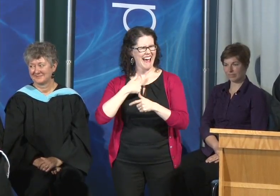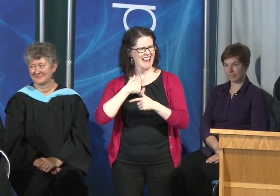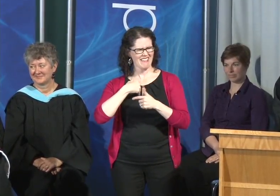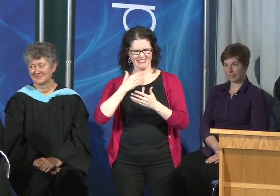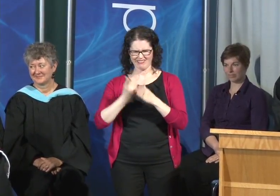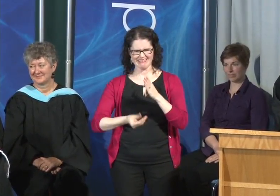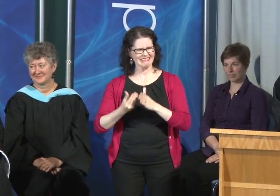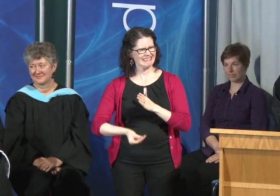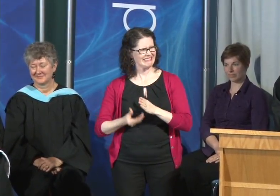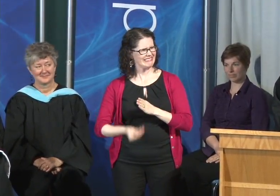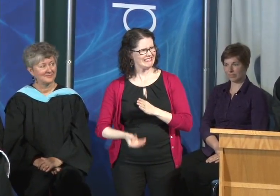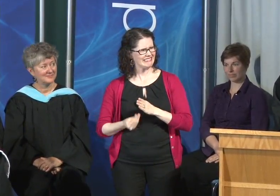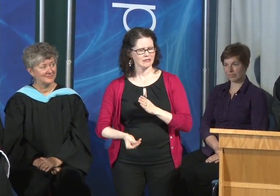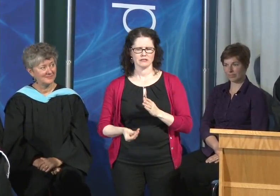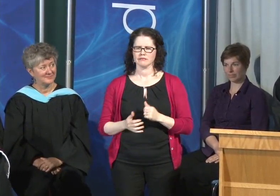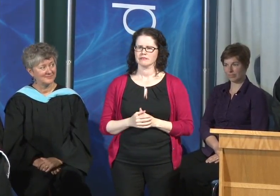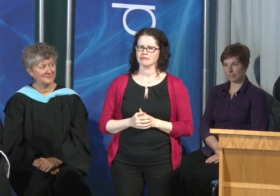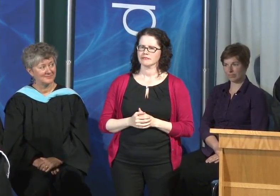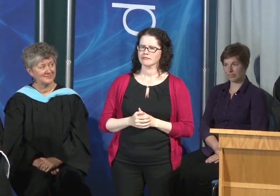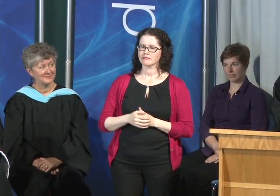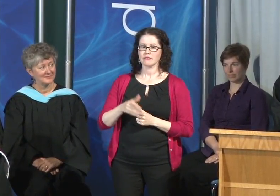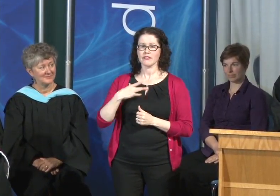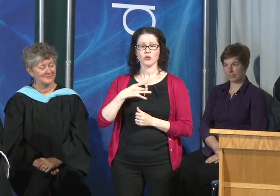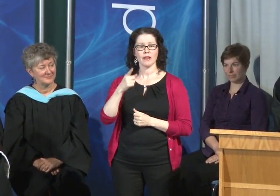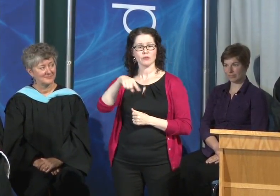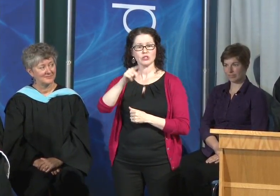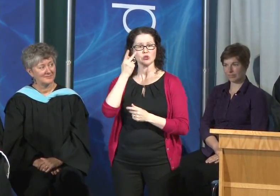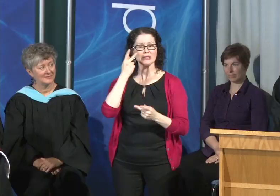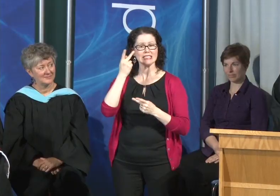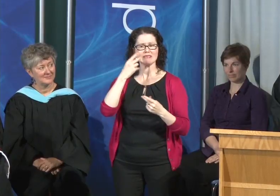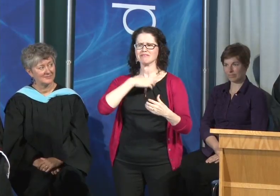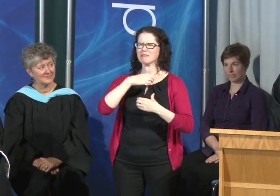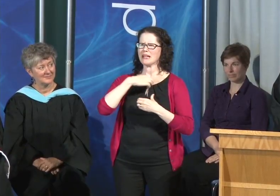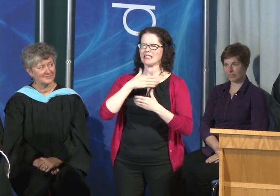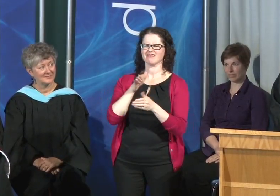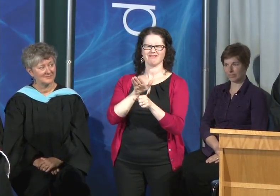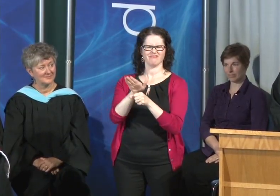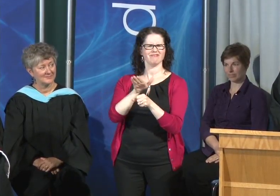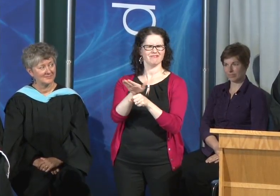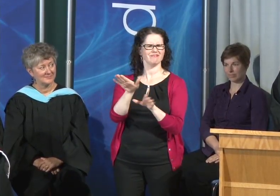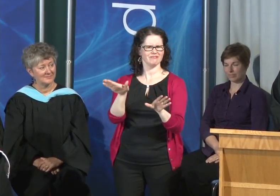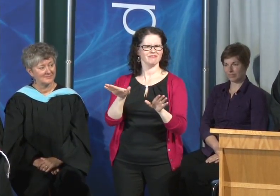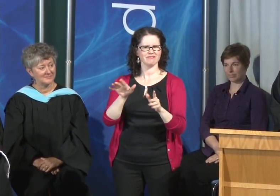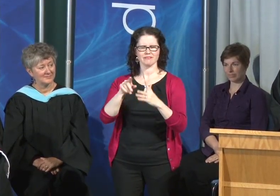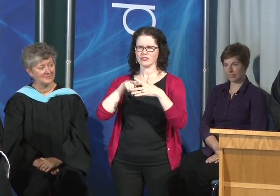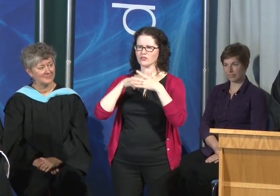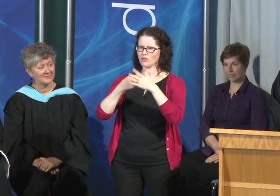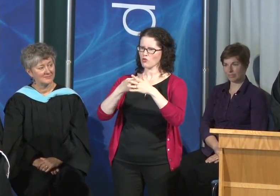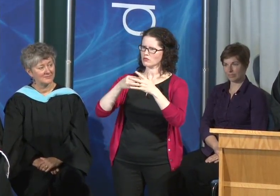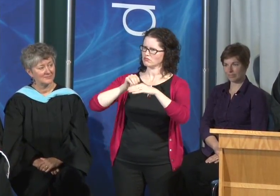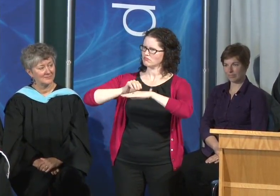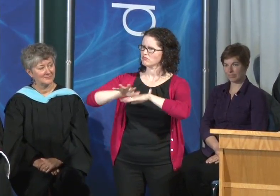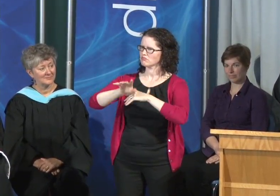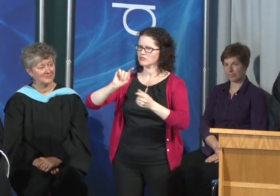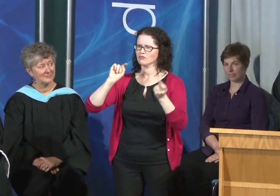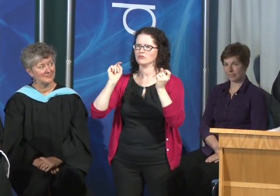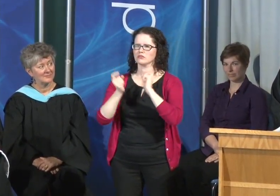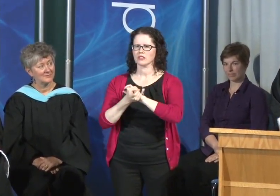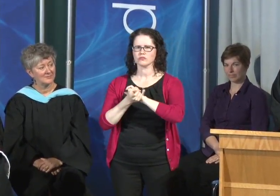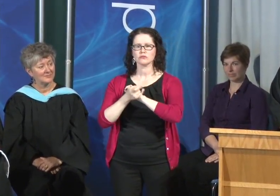Stop complaining if you don't like what you see. And start making a difference. Use the skills and